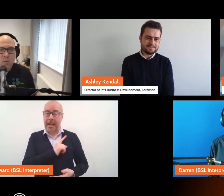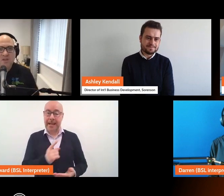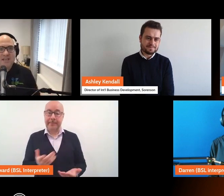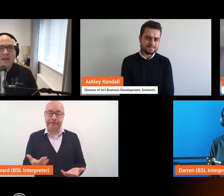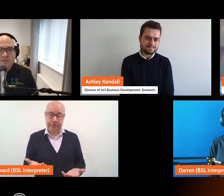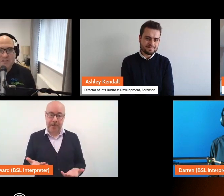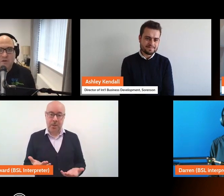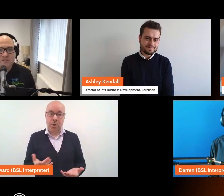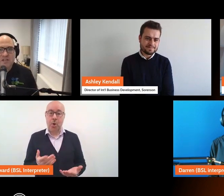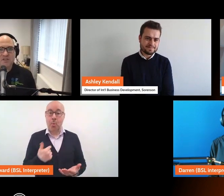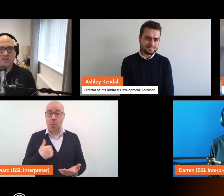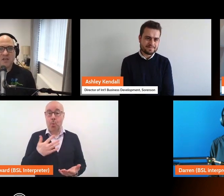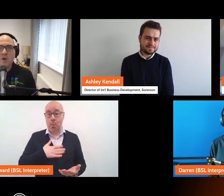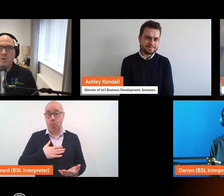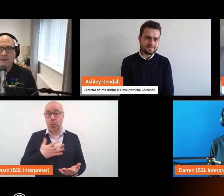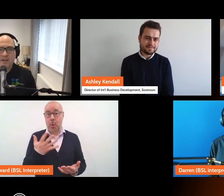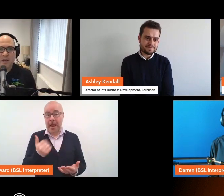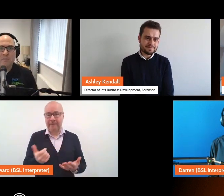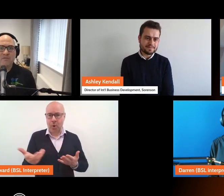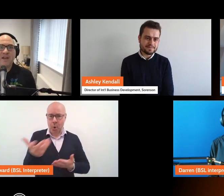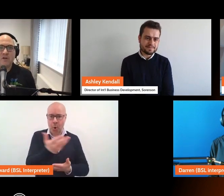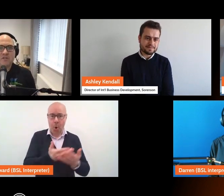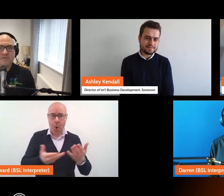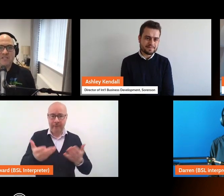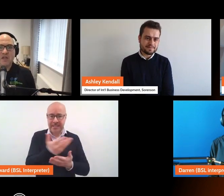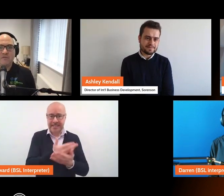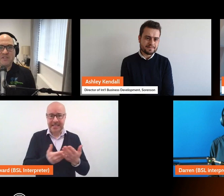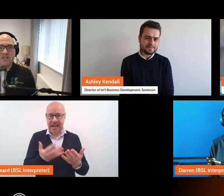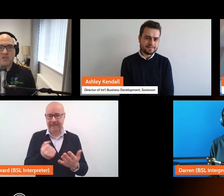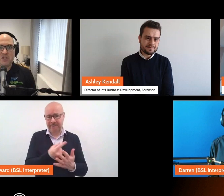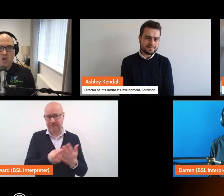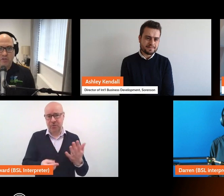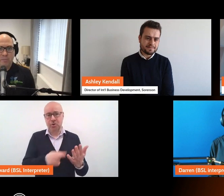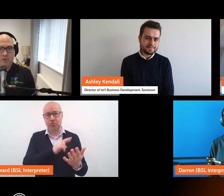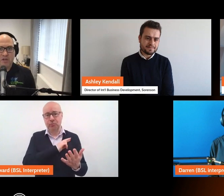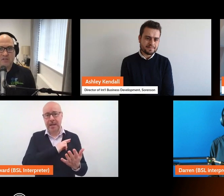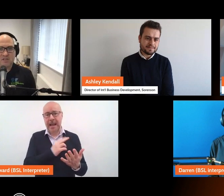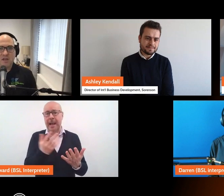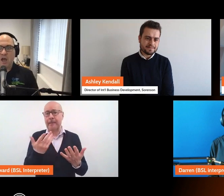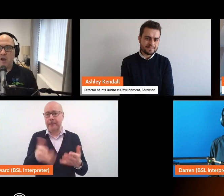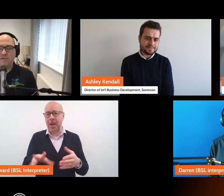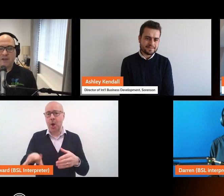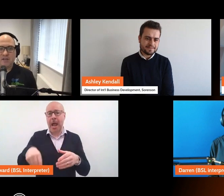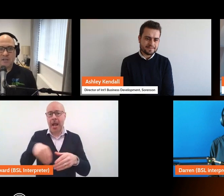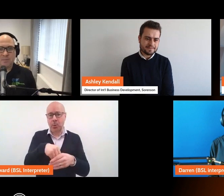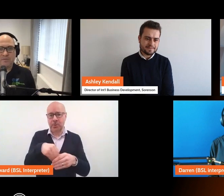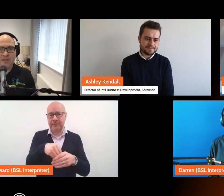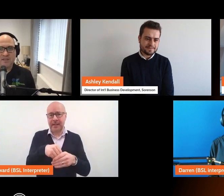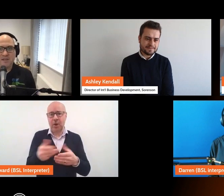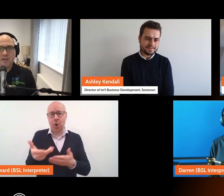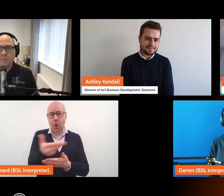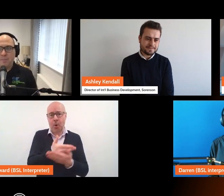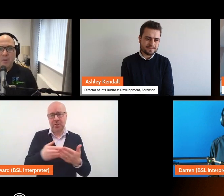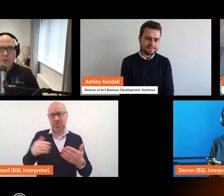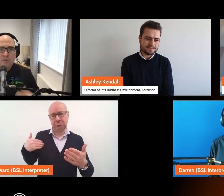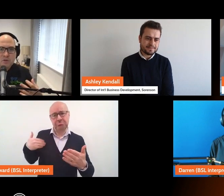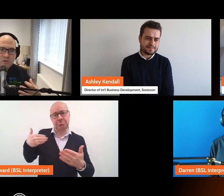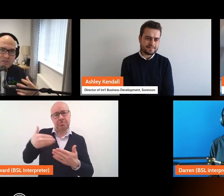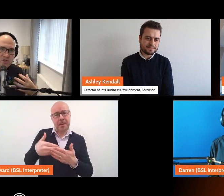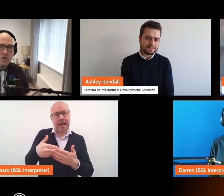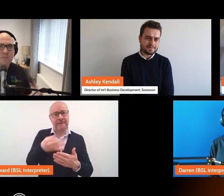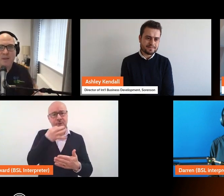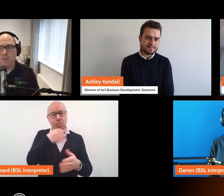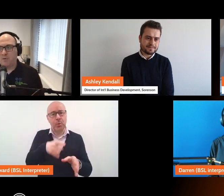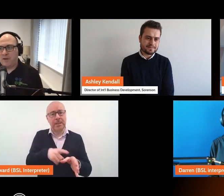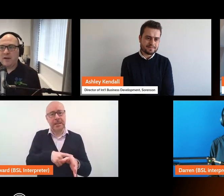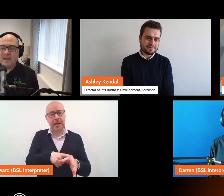know, we want to have these conversations. We've had a number of inclusivity conversations on the podcast over the last couple of years. But B, we also want